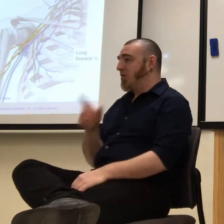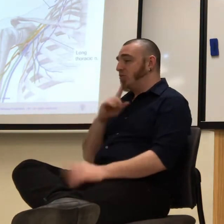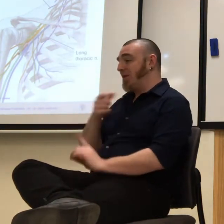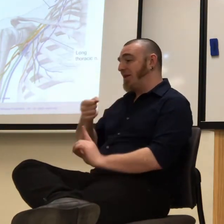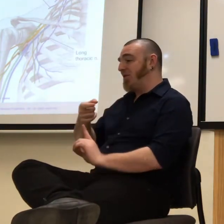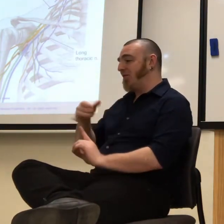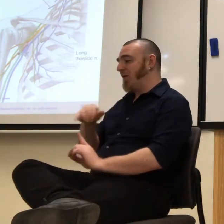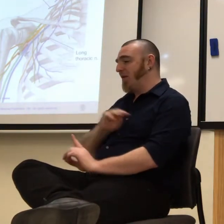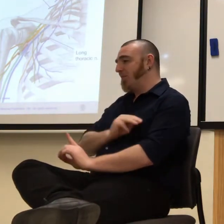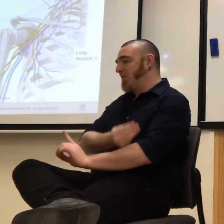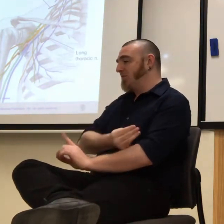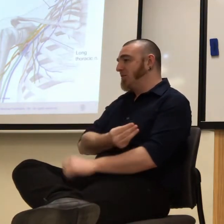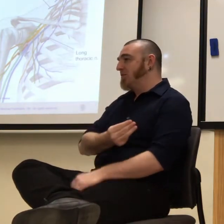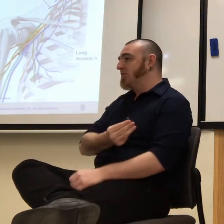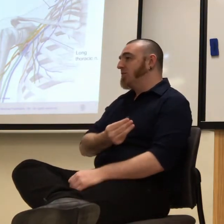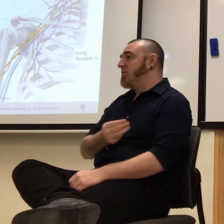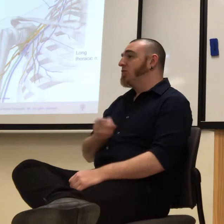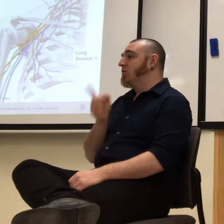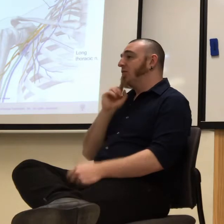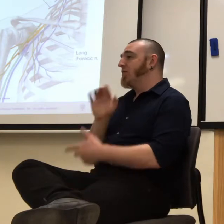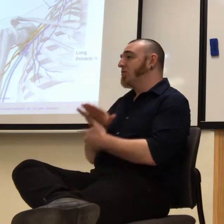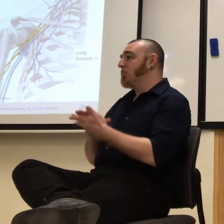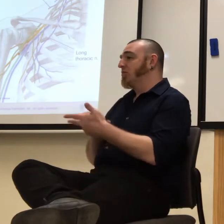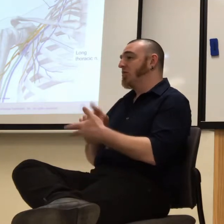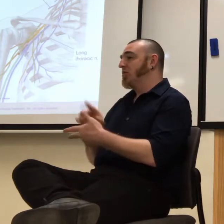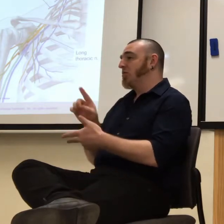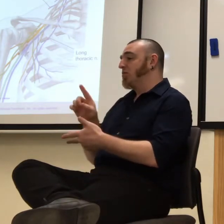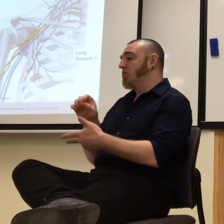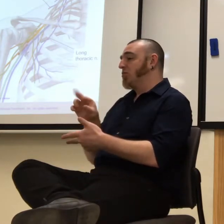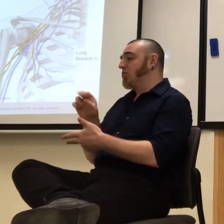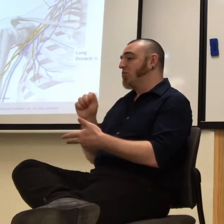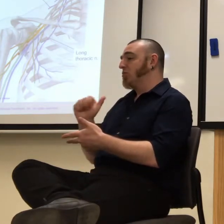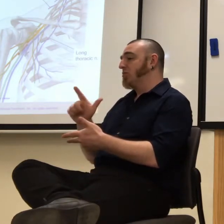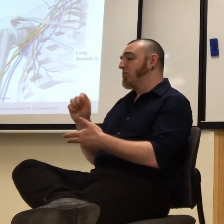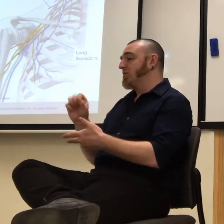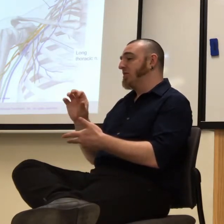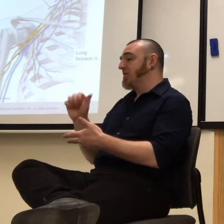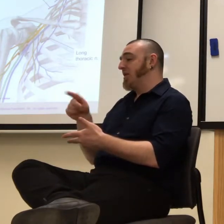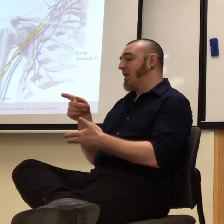these three branches, the dorsal scapular, suprascapular,